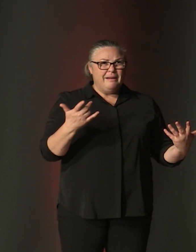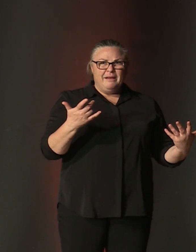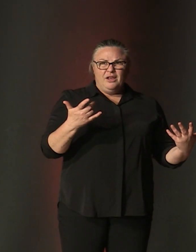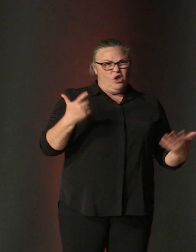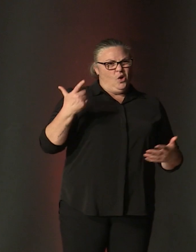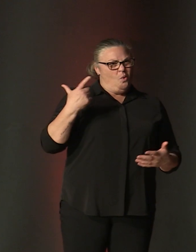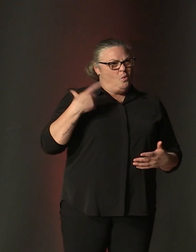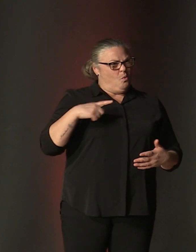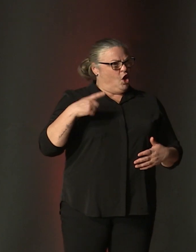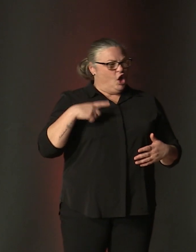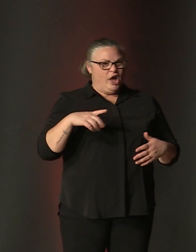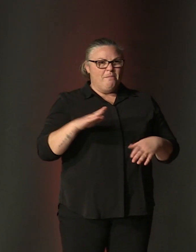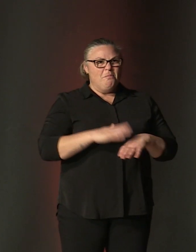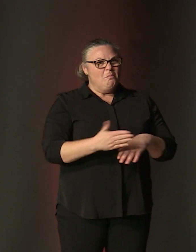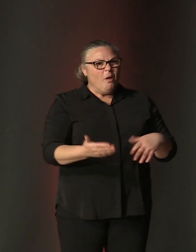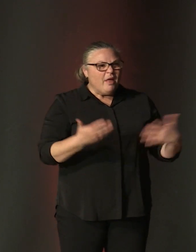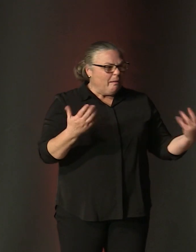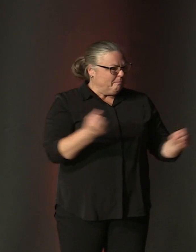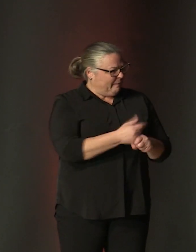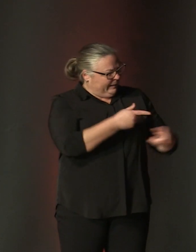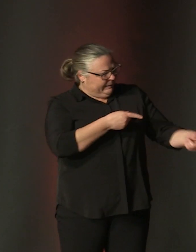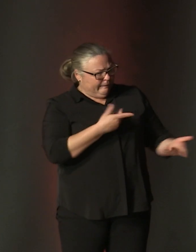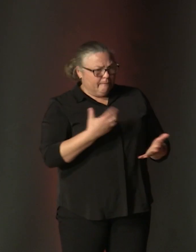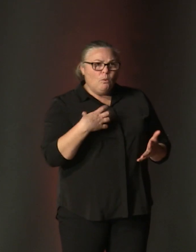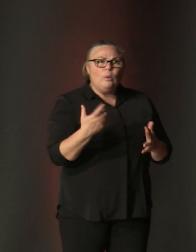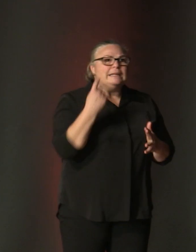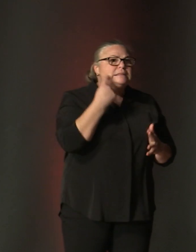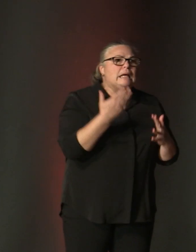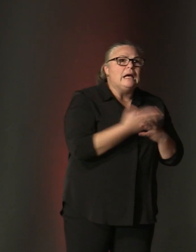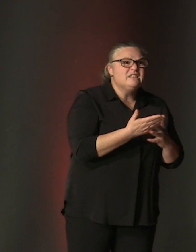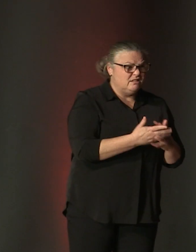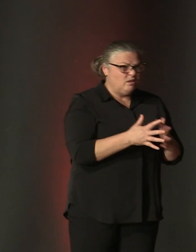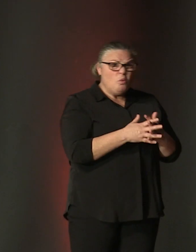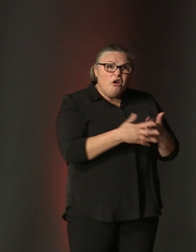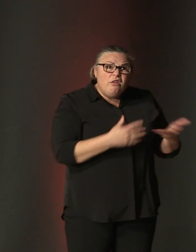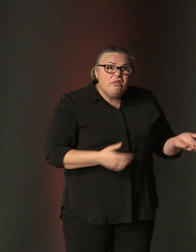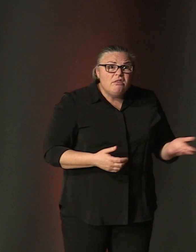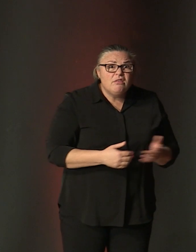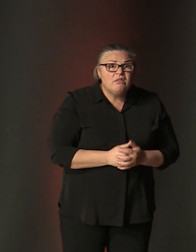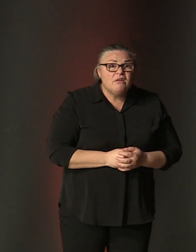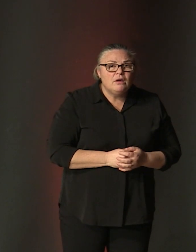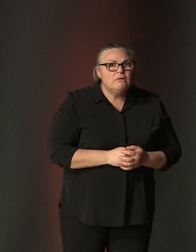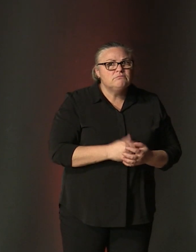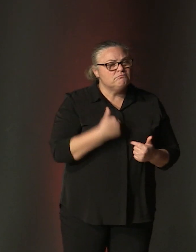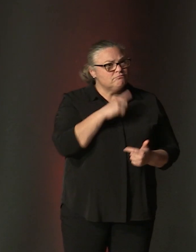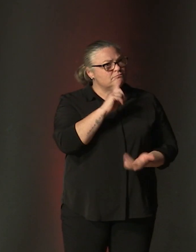this trouble in making accessible funding? Is it worth it? And I say